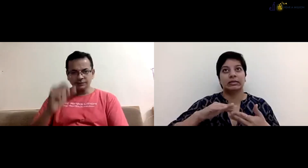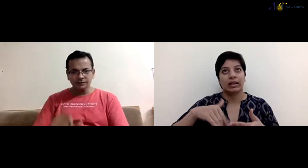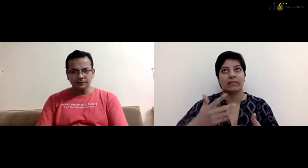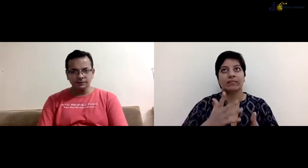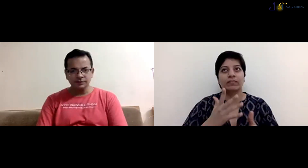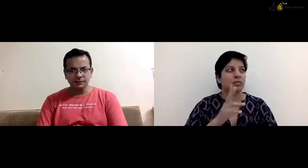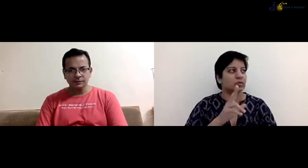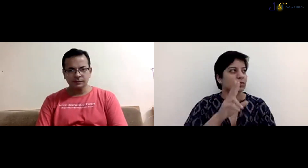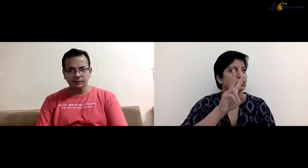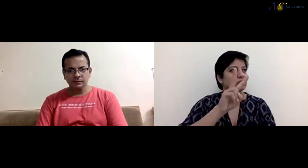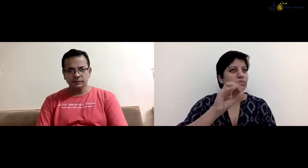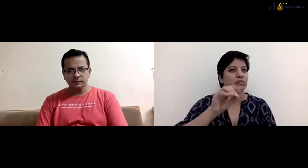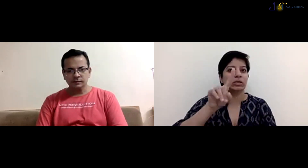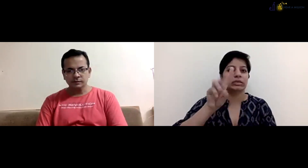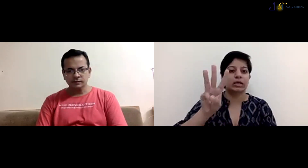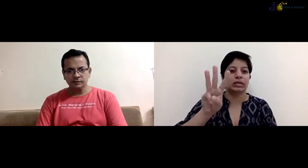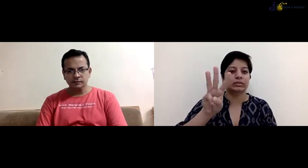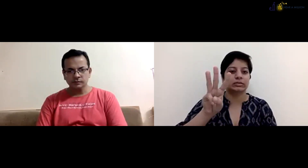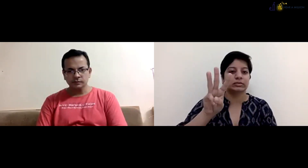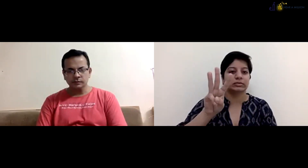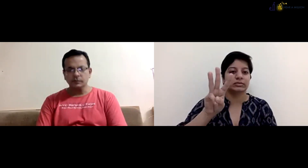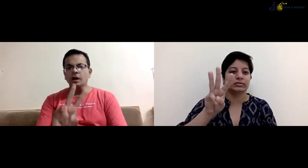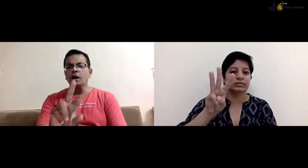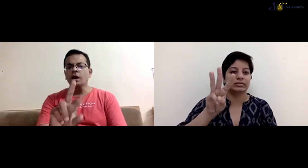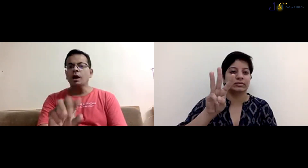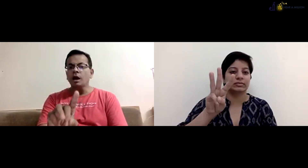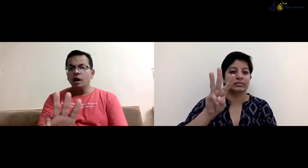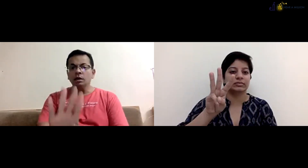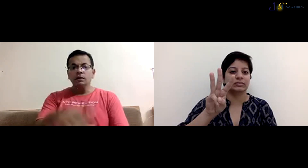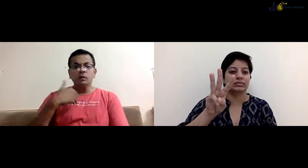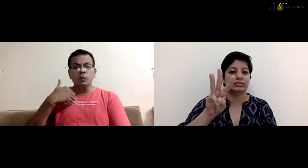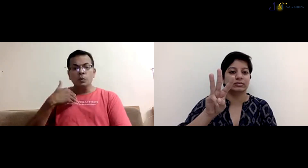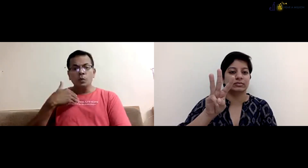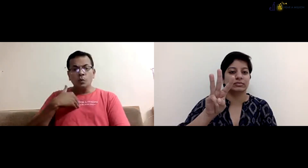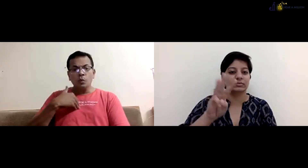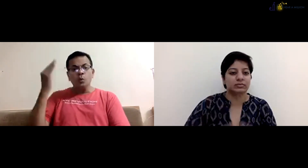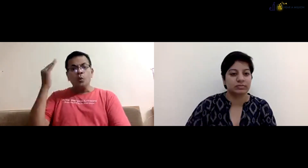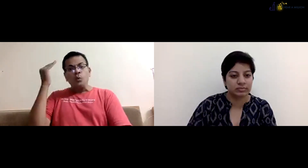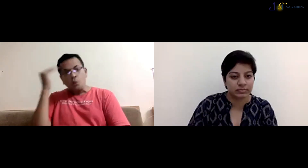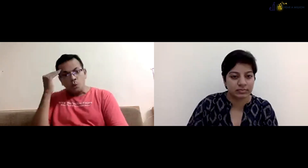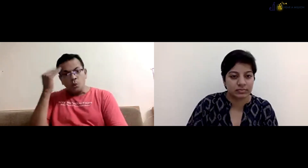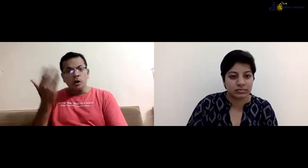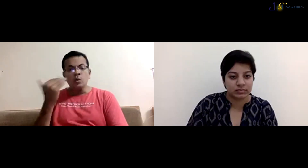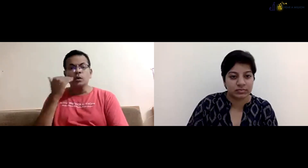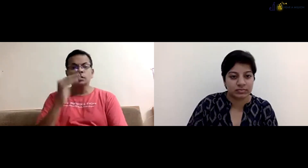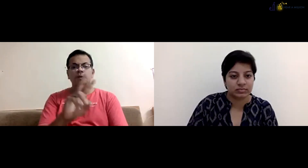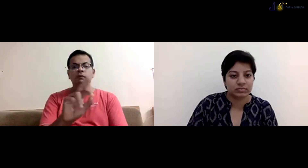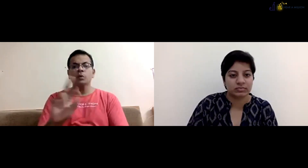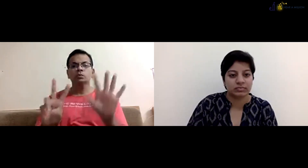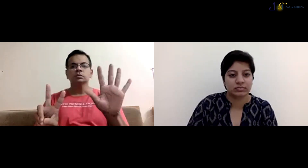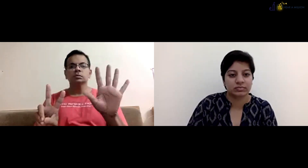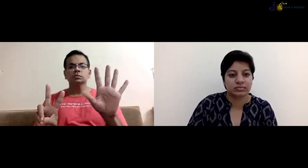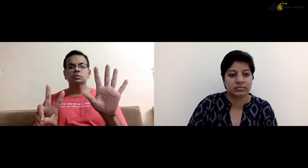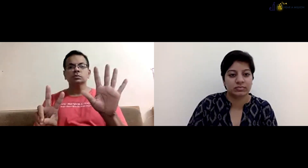From Turkey, right? So my husband went there in 2013. Okay, I